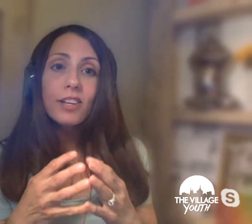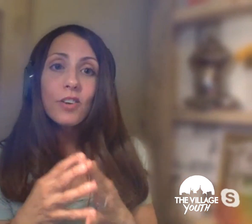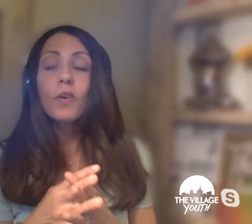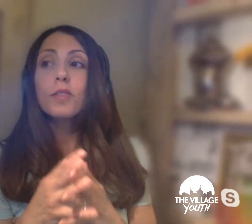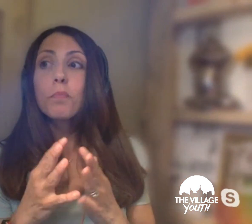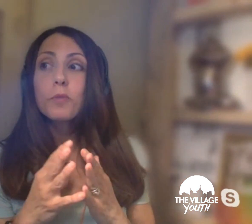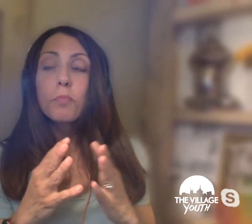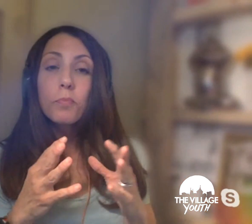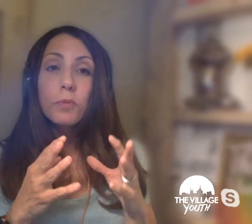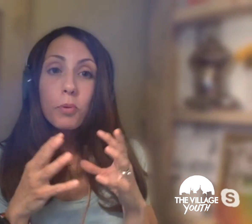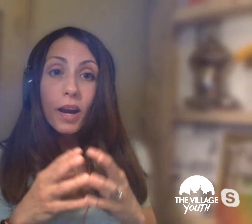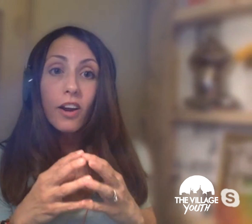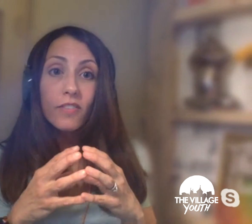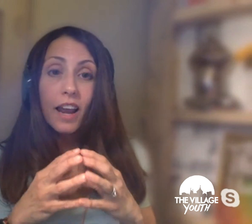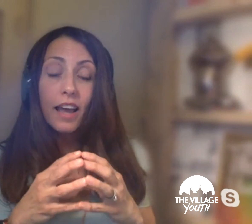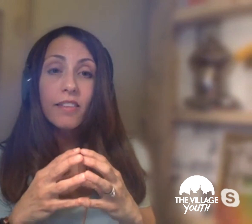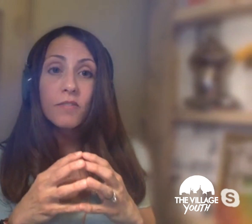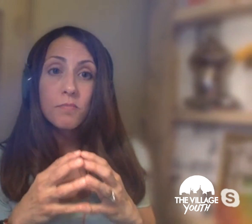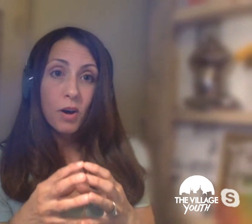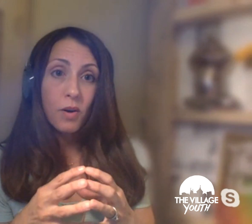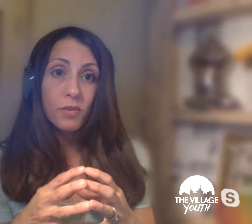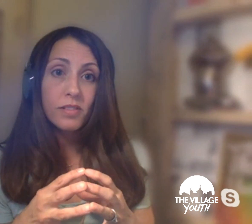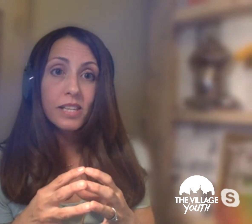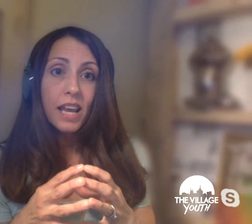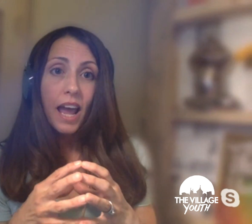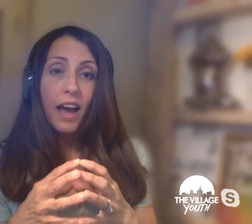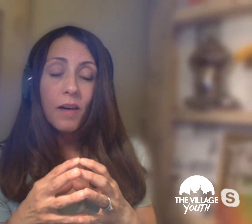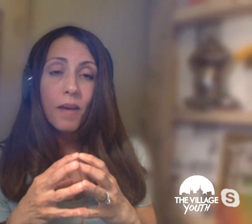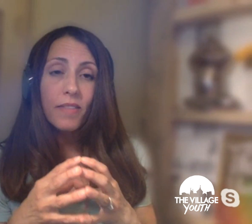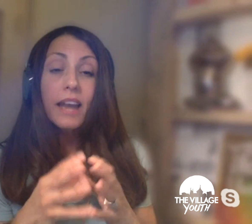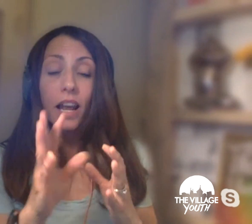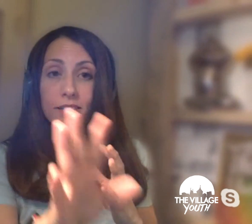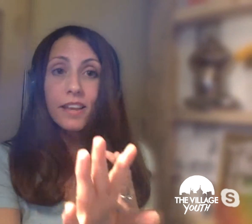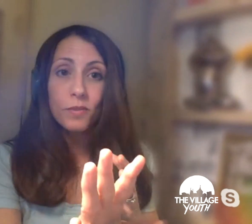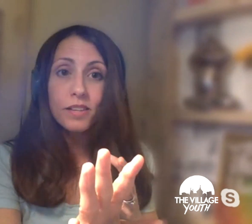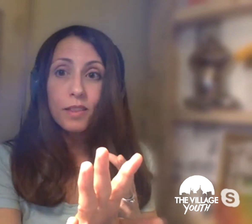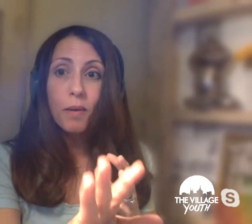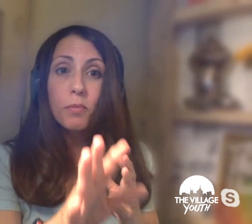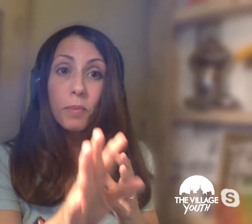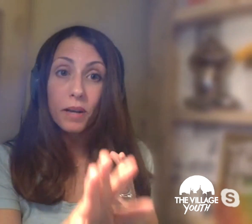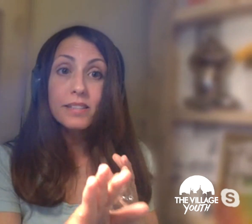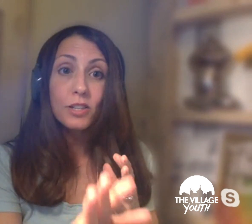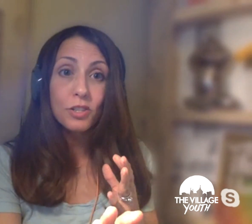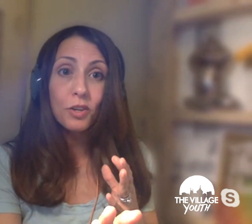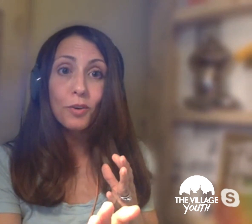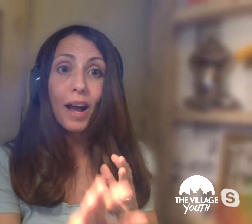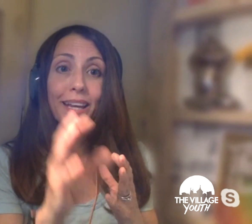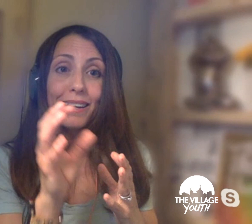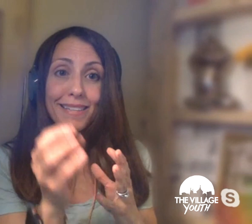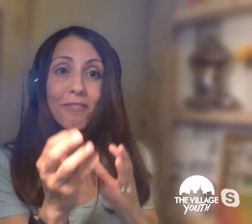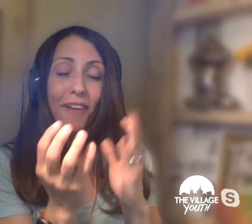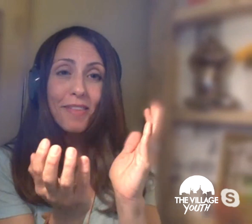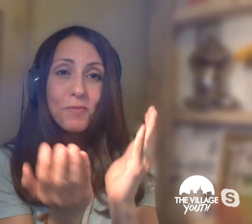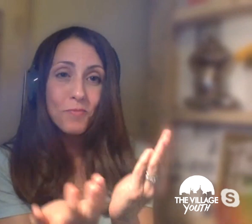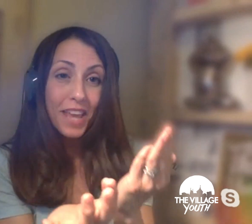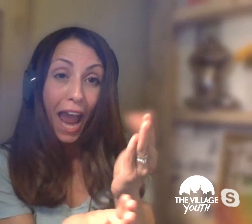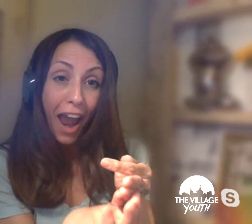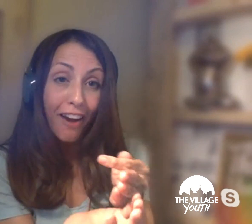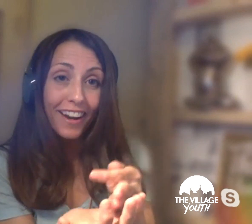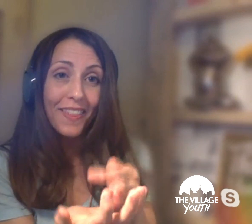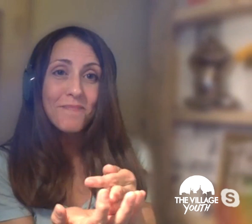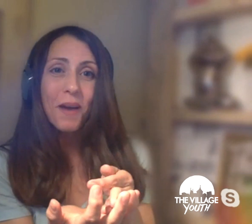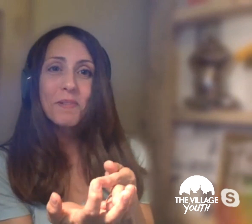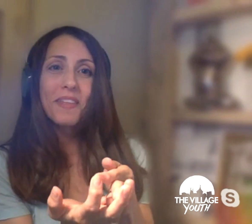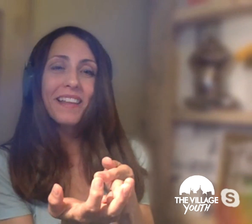I said, the prayer that I love the most, and not to say I don't study the Bible because I do. I can identify